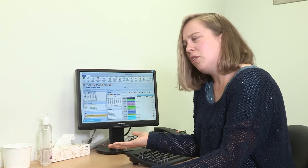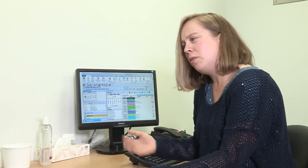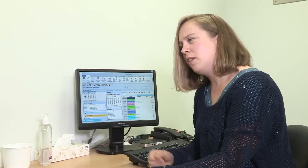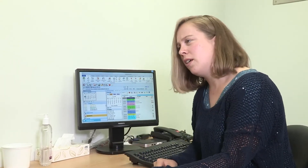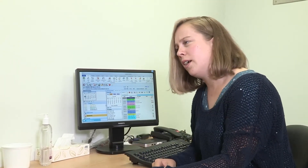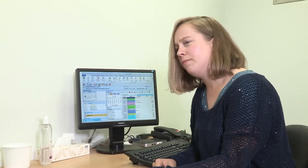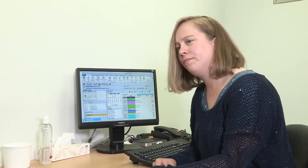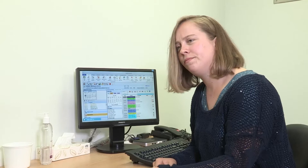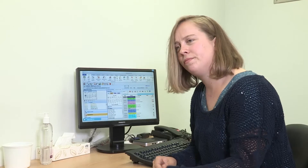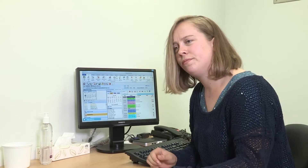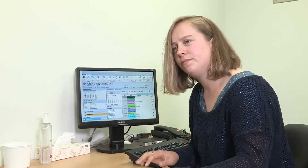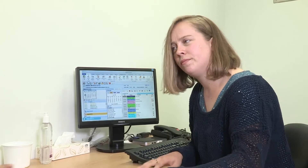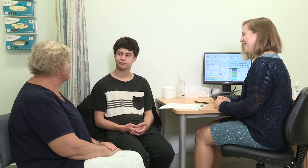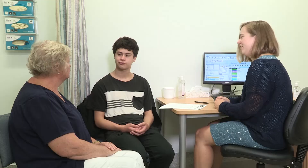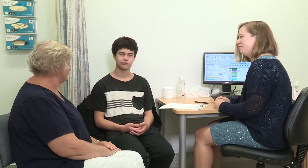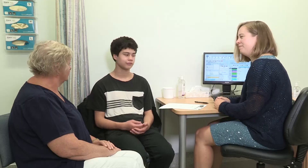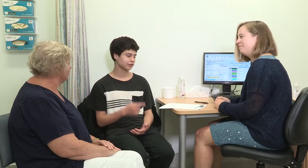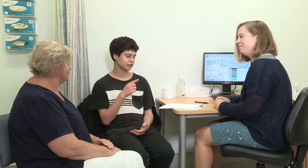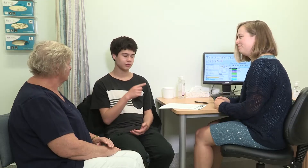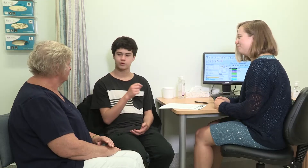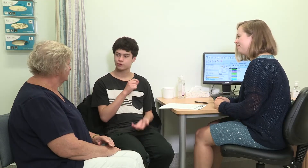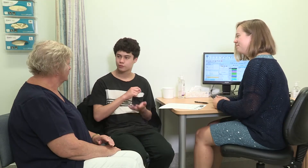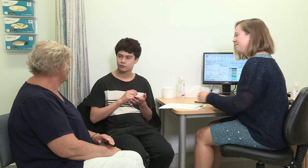No interpreter today.